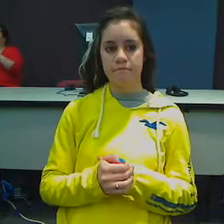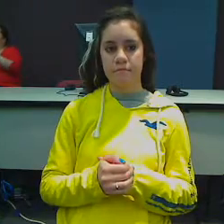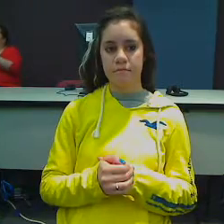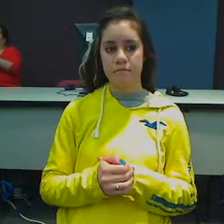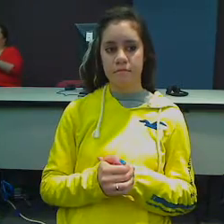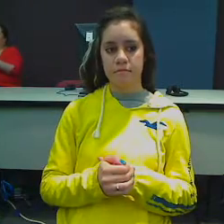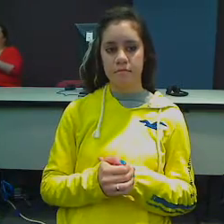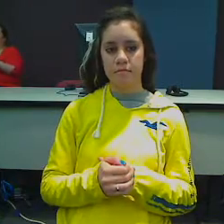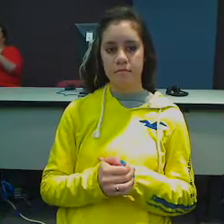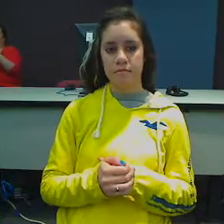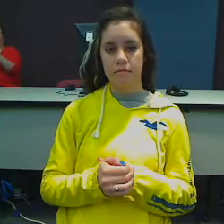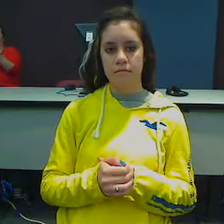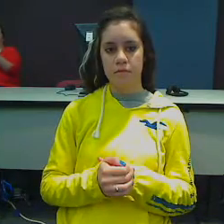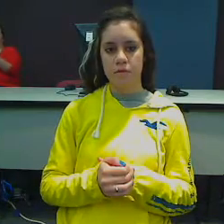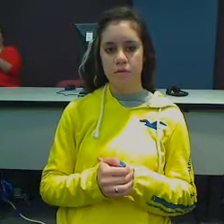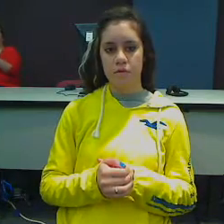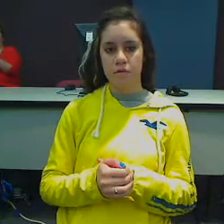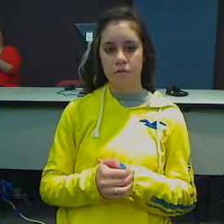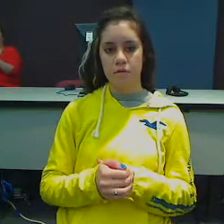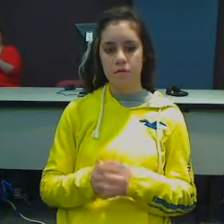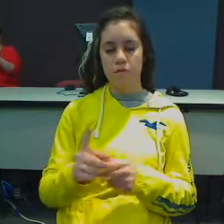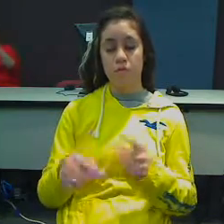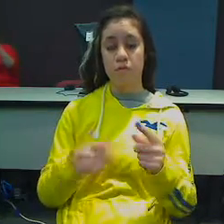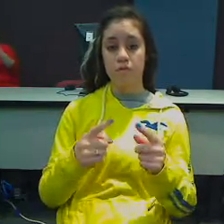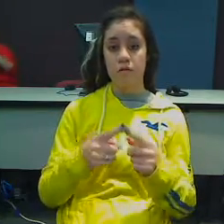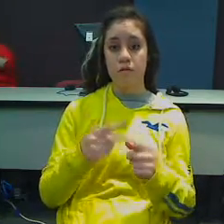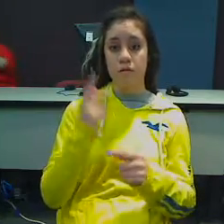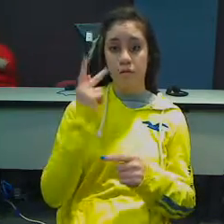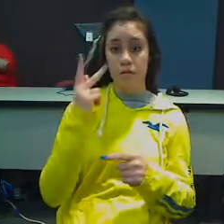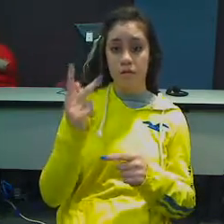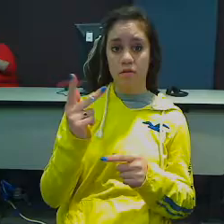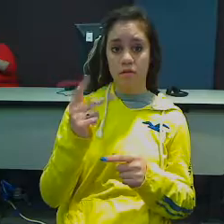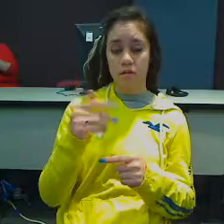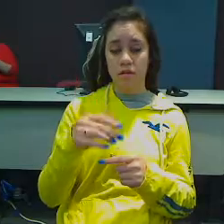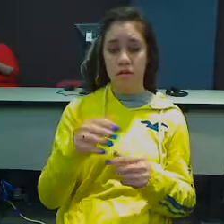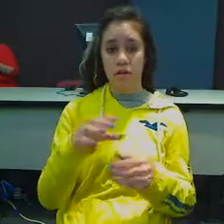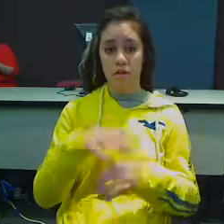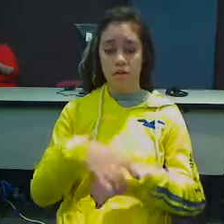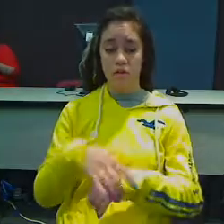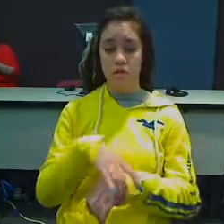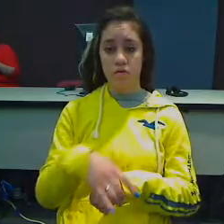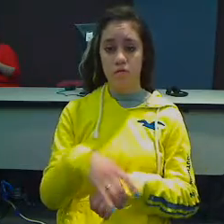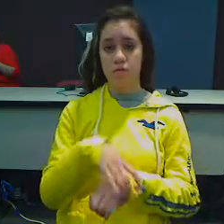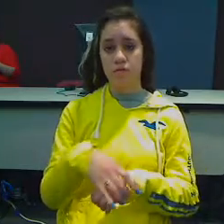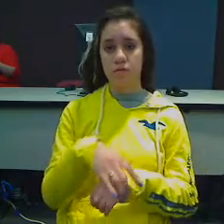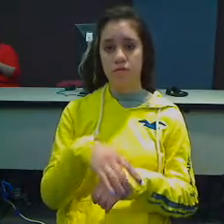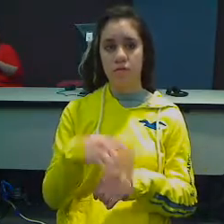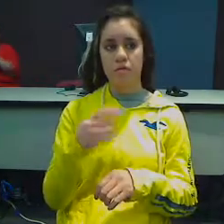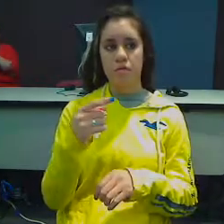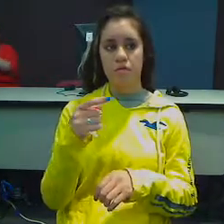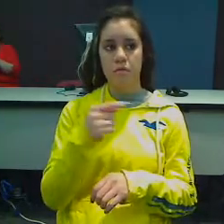looking at the Earth. Now, remember that the Earth is a sphere, and it rotates on its axis.